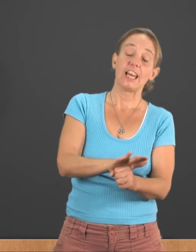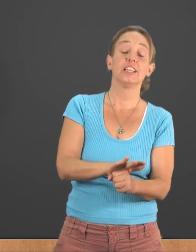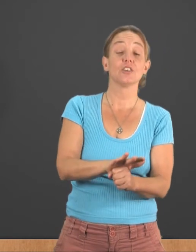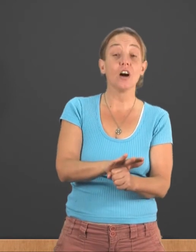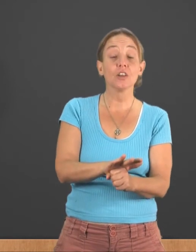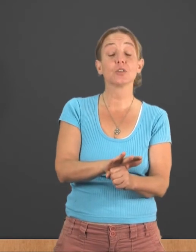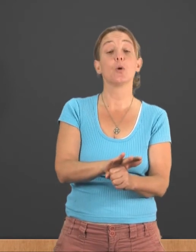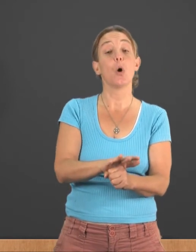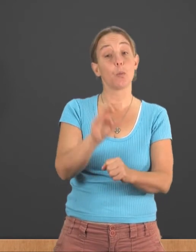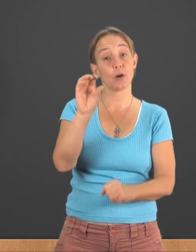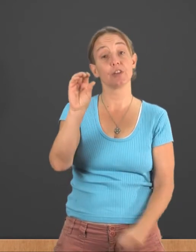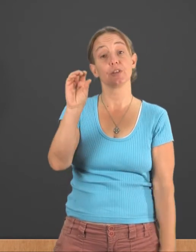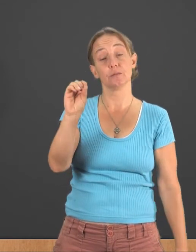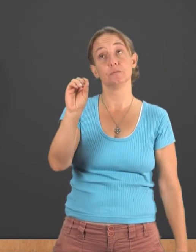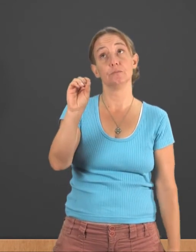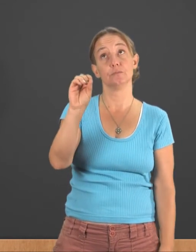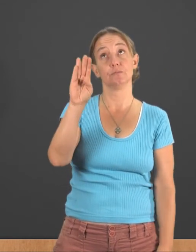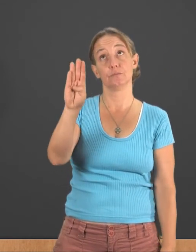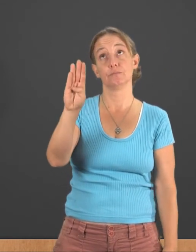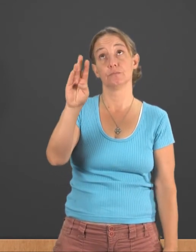It's also oppression.